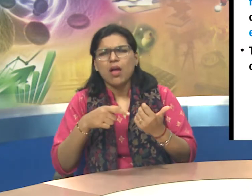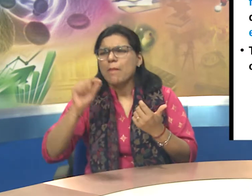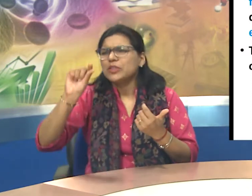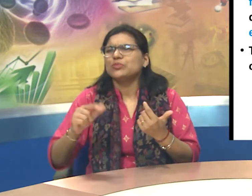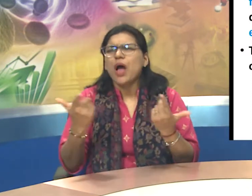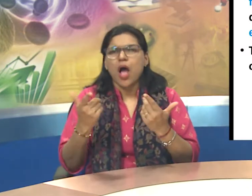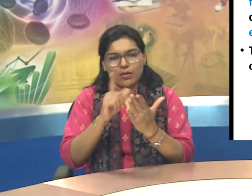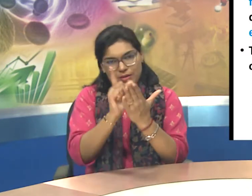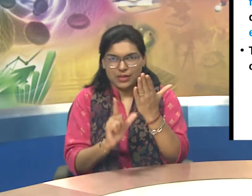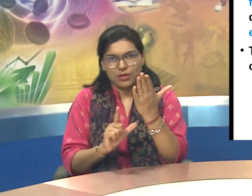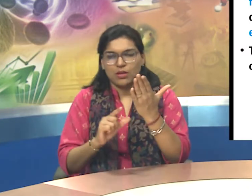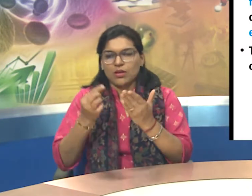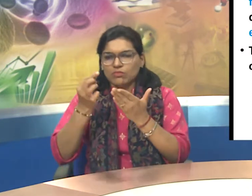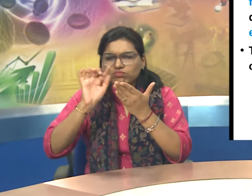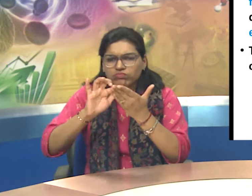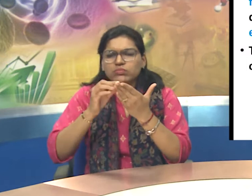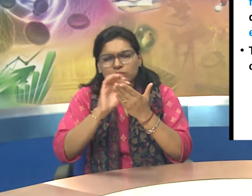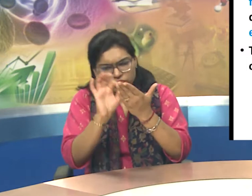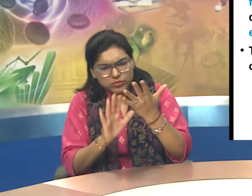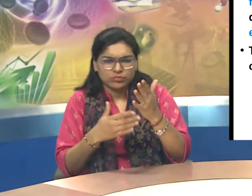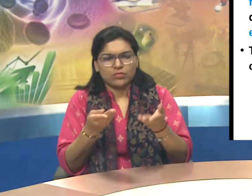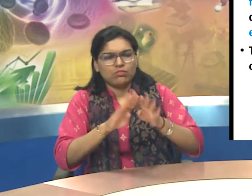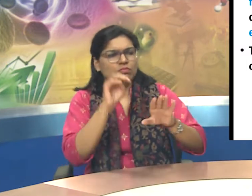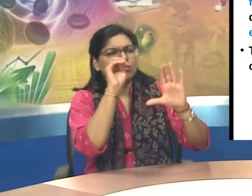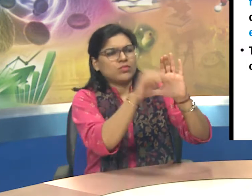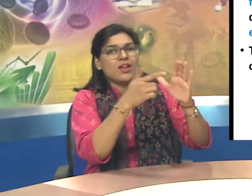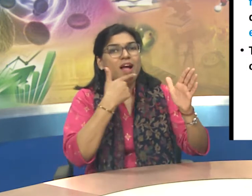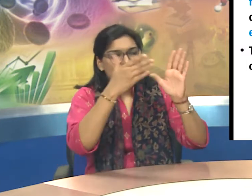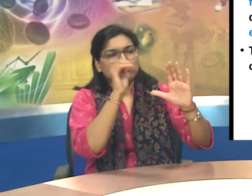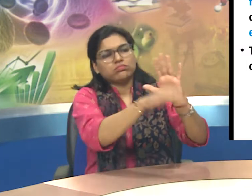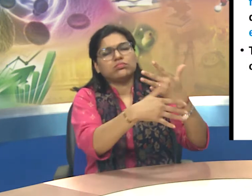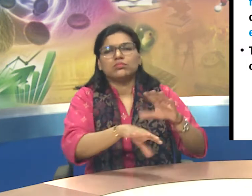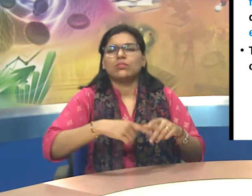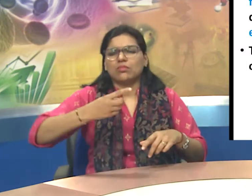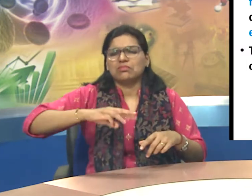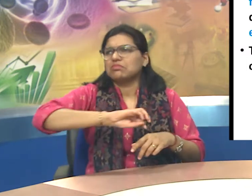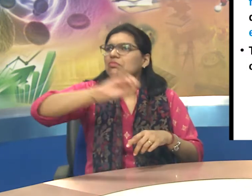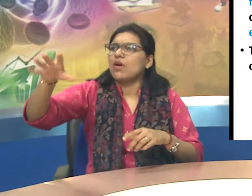The cost is very low for the letters.